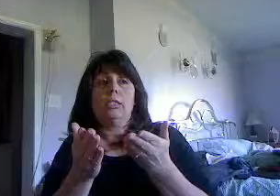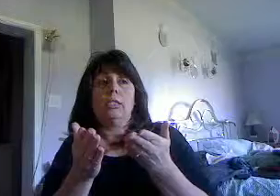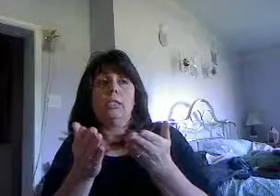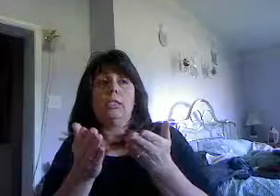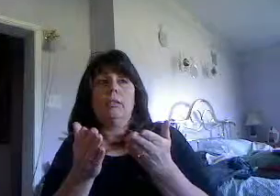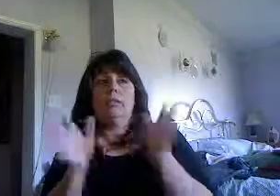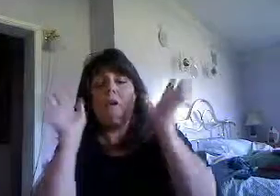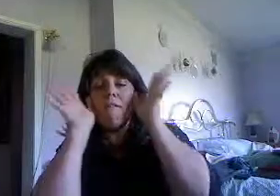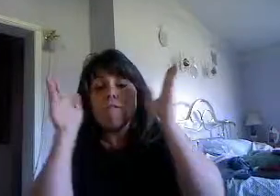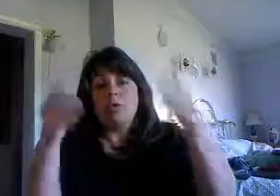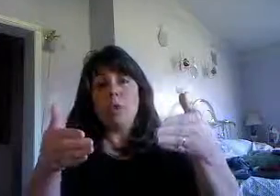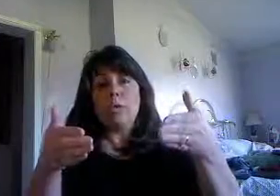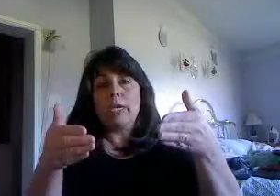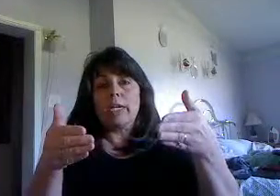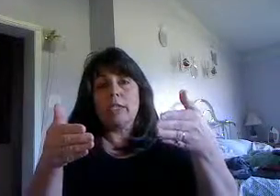dense central cities.